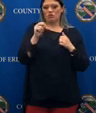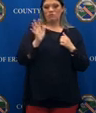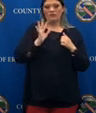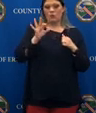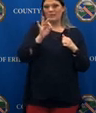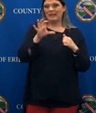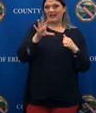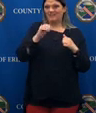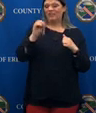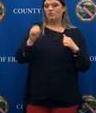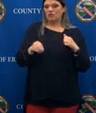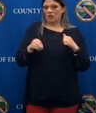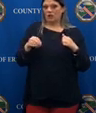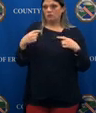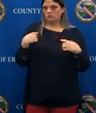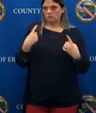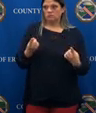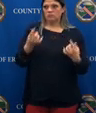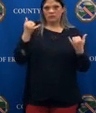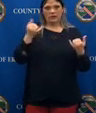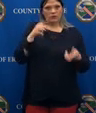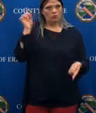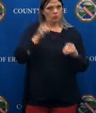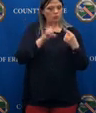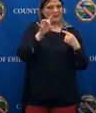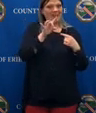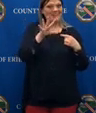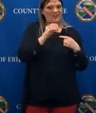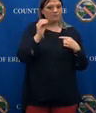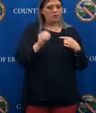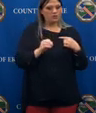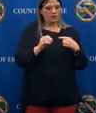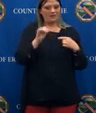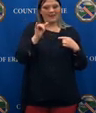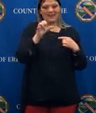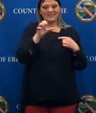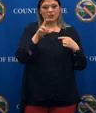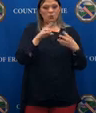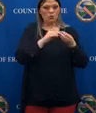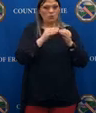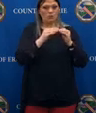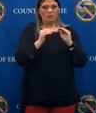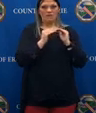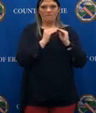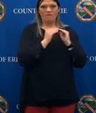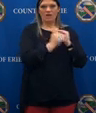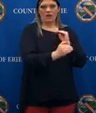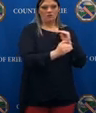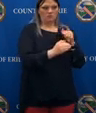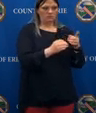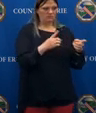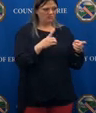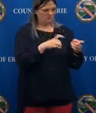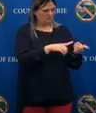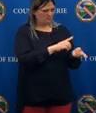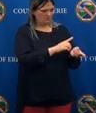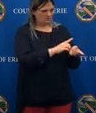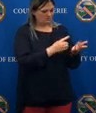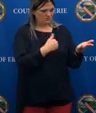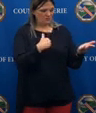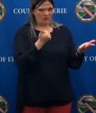number of days there. It's down to about 85%, and ICU number has flattened. Doctor, would we have any idea other than